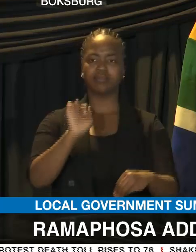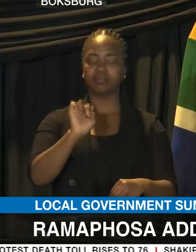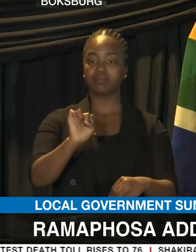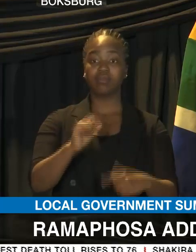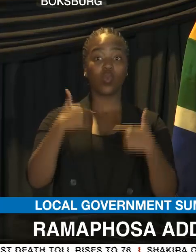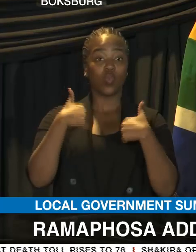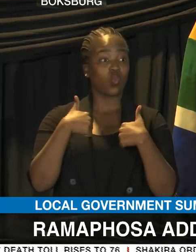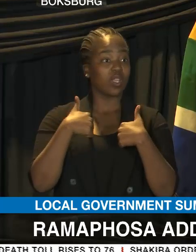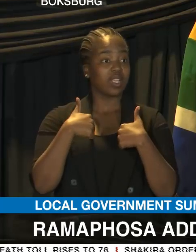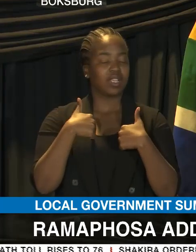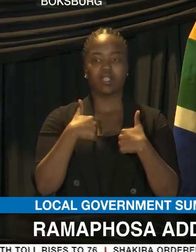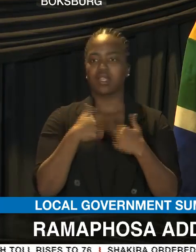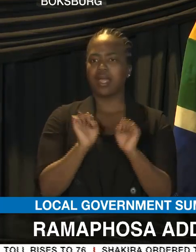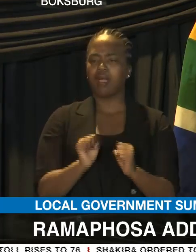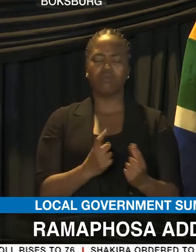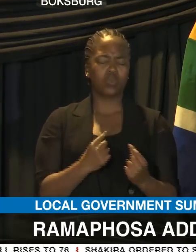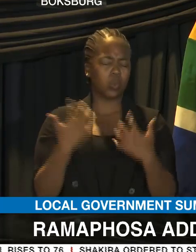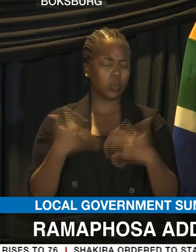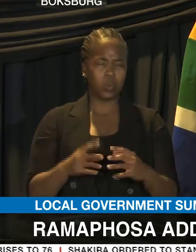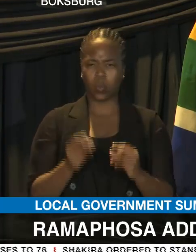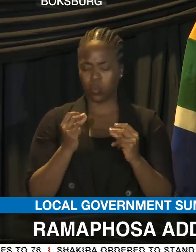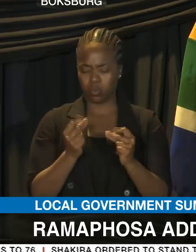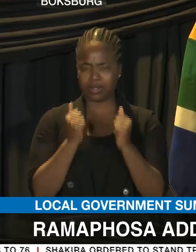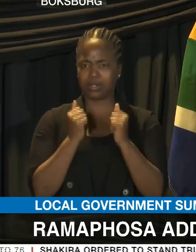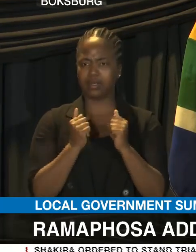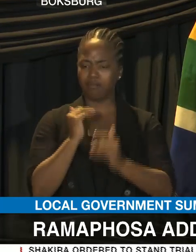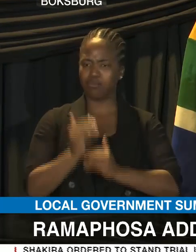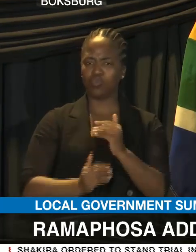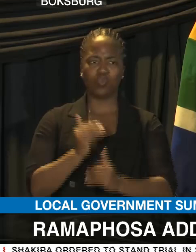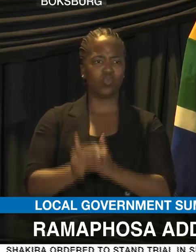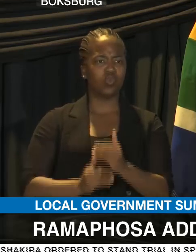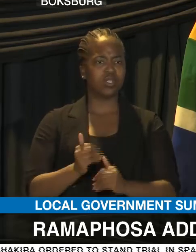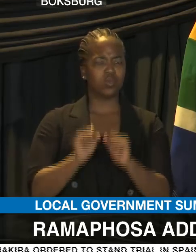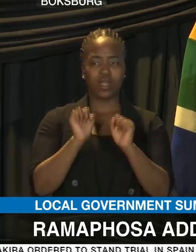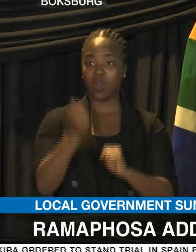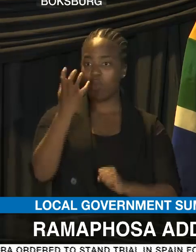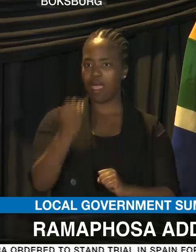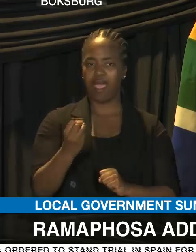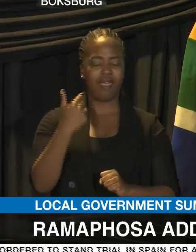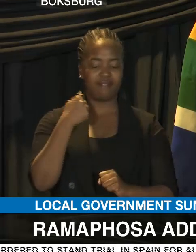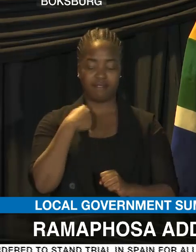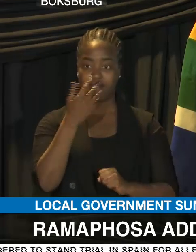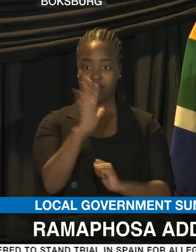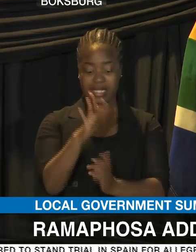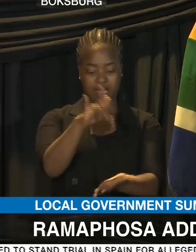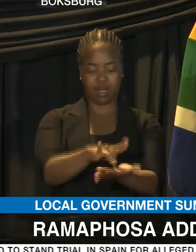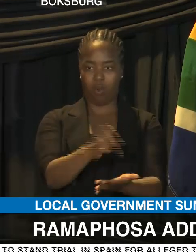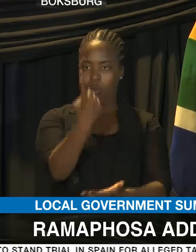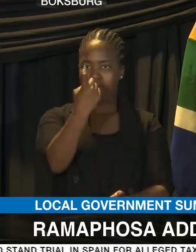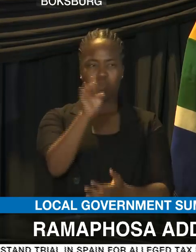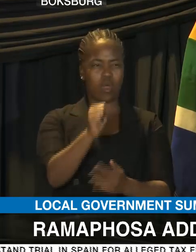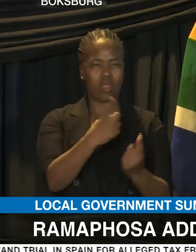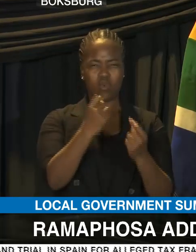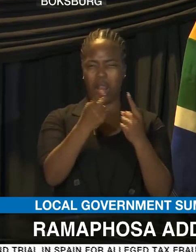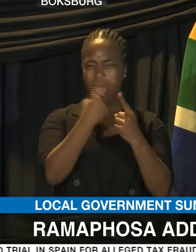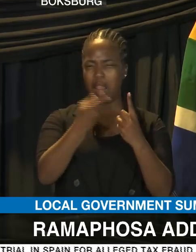And we can do a very quick process. We've got a one-stop shop where you can do